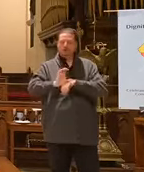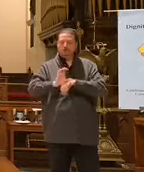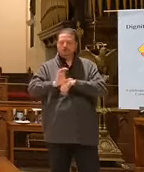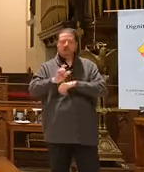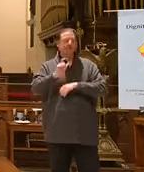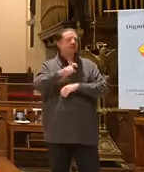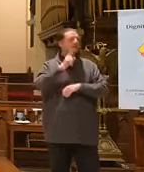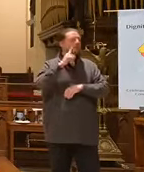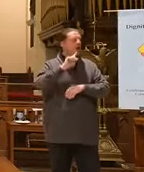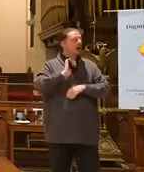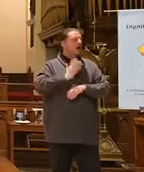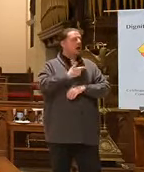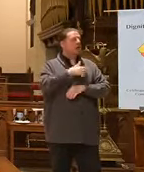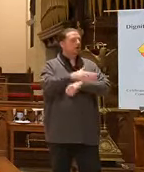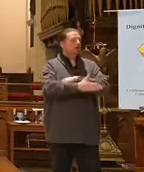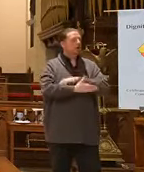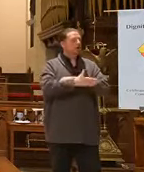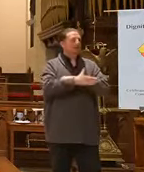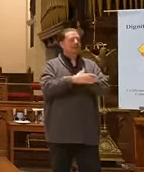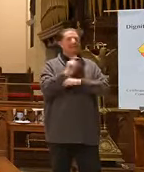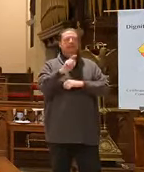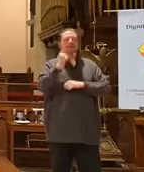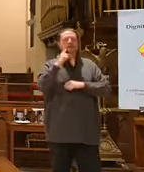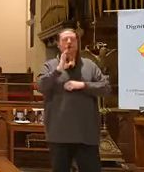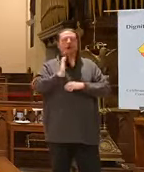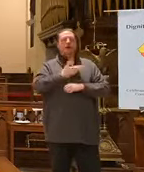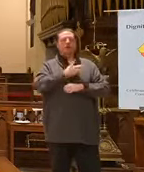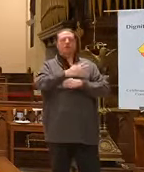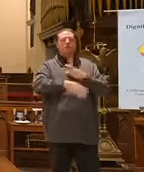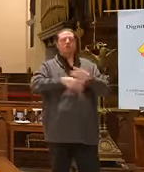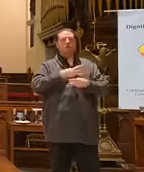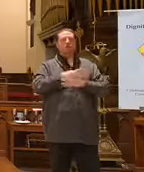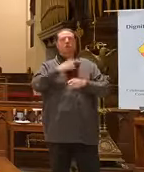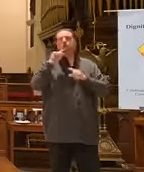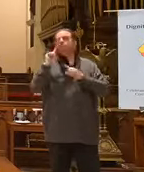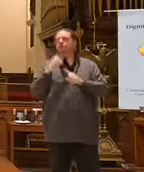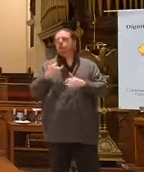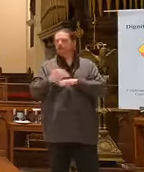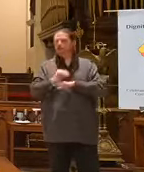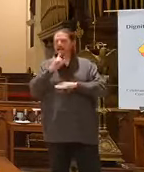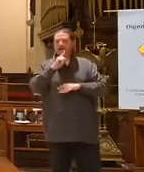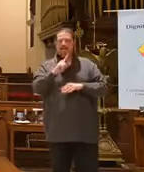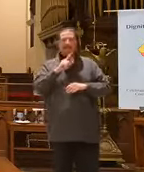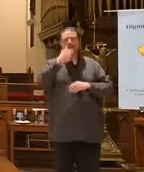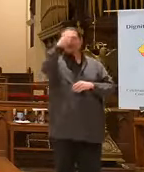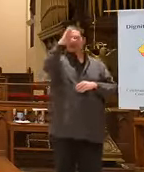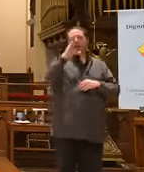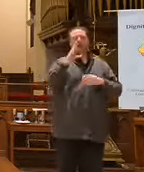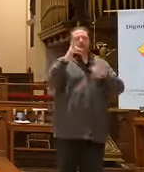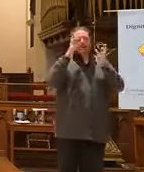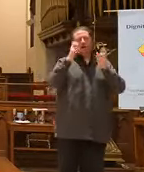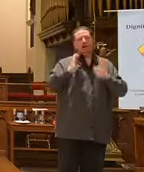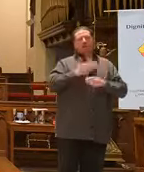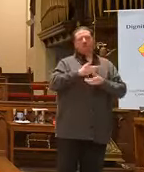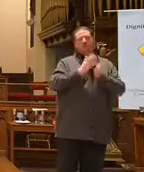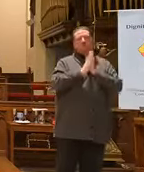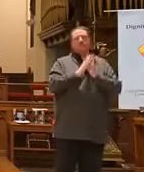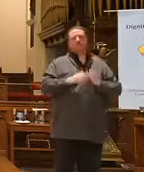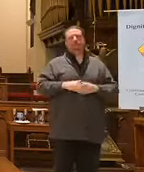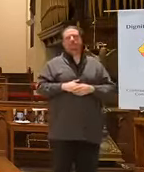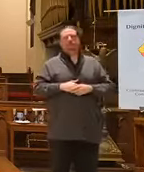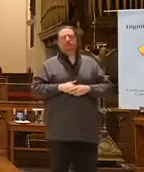our country, and the needs for our world. Our response this evening will be, God, hear our prayer.